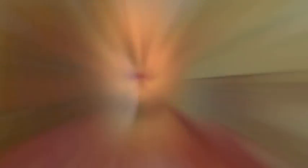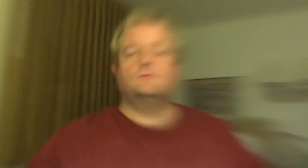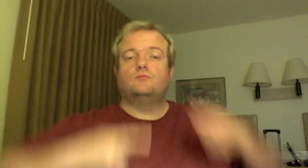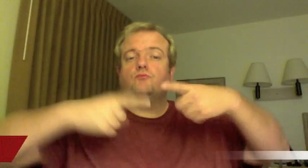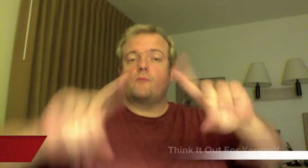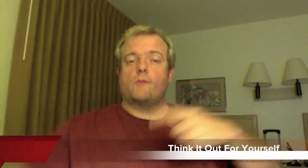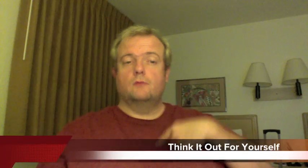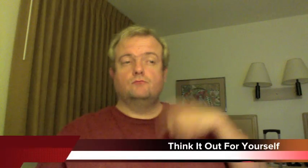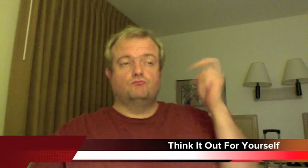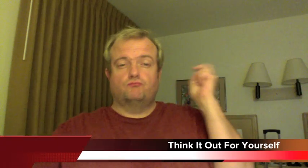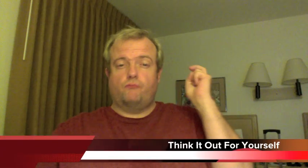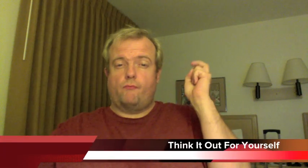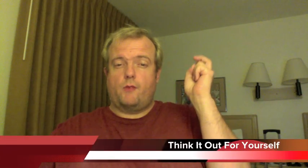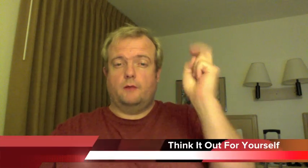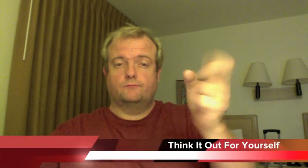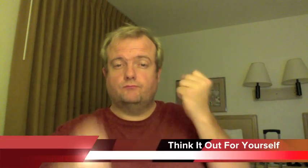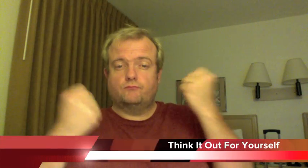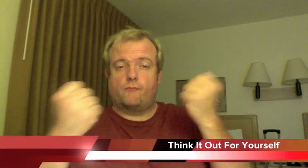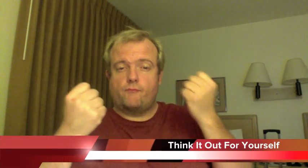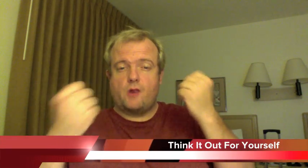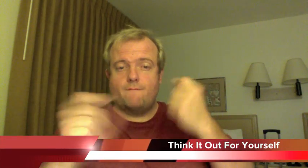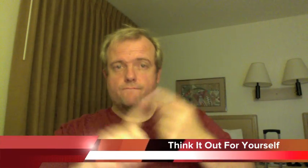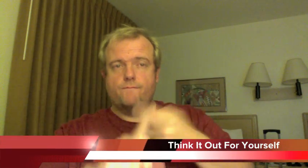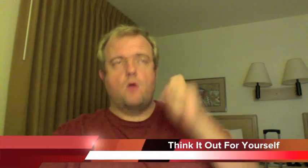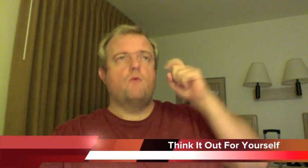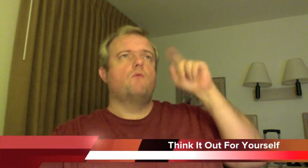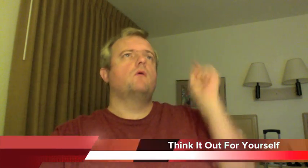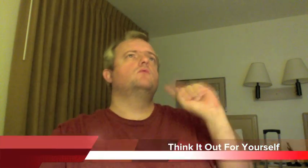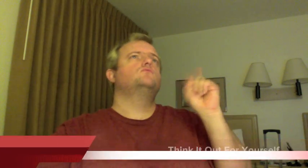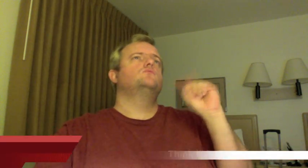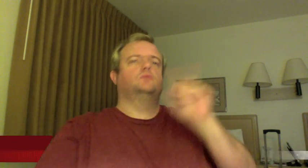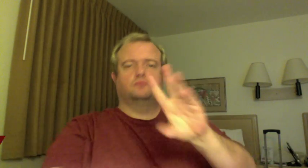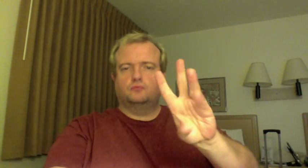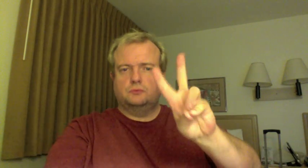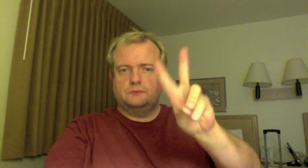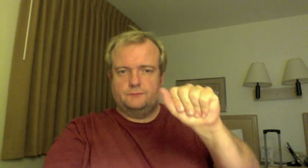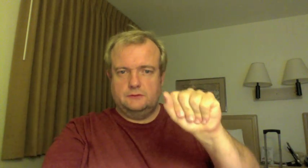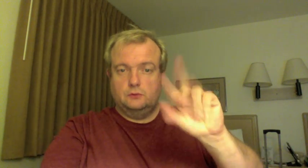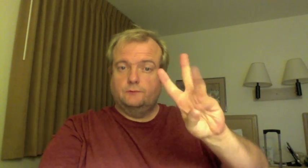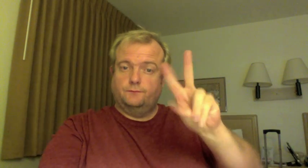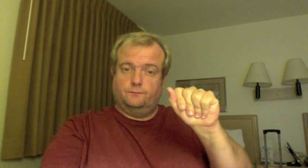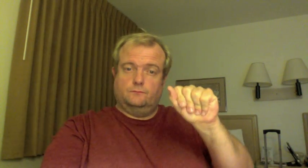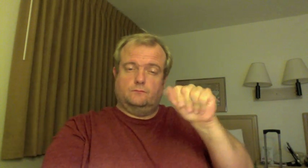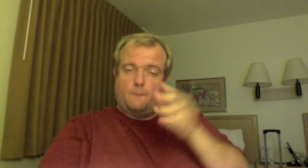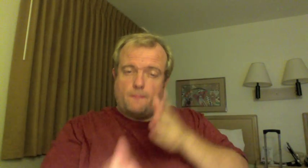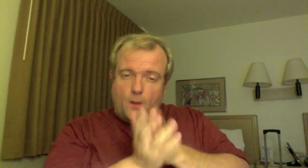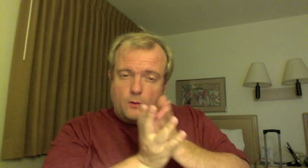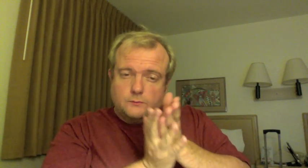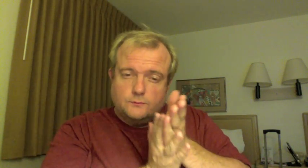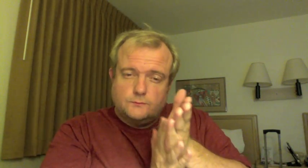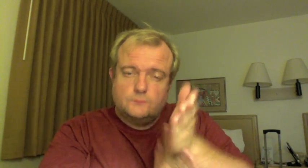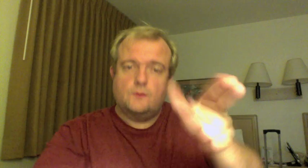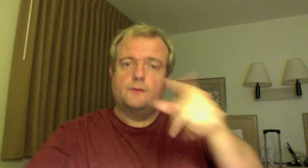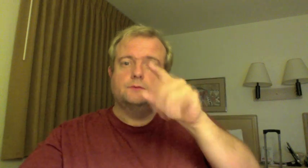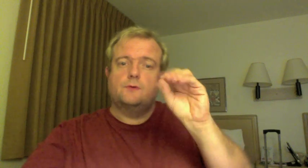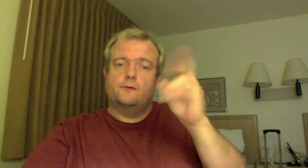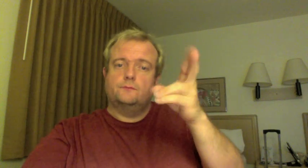And the Pleasure-Pedic pillow for 8 hours. Look how the traditional pillows are flattened. And flat pillows mean no support, stiff necks, aches,